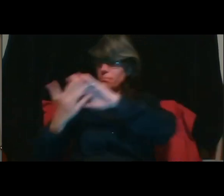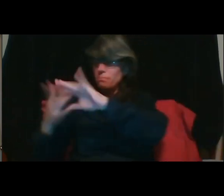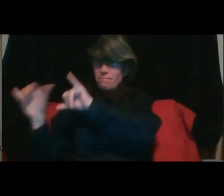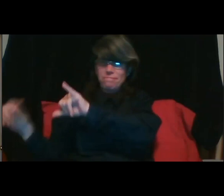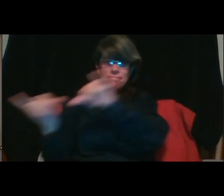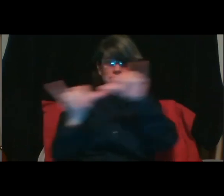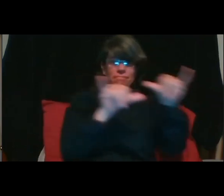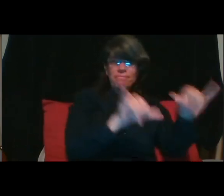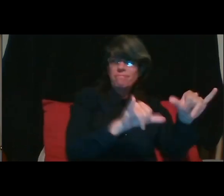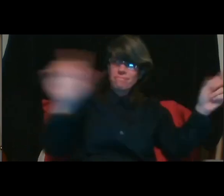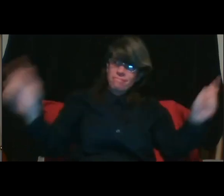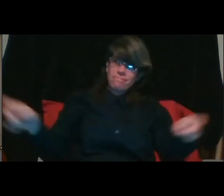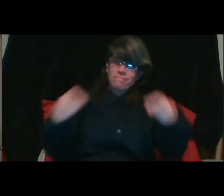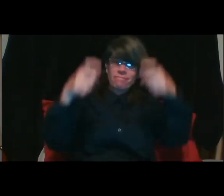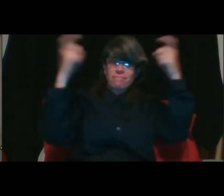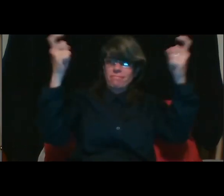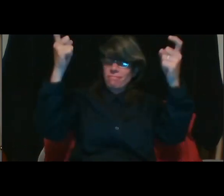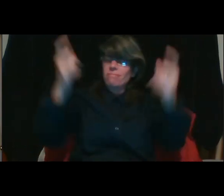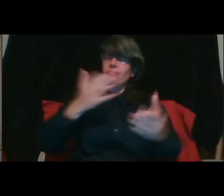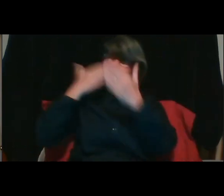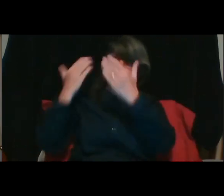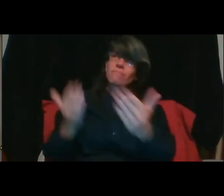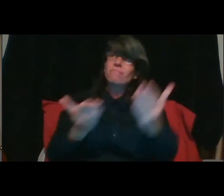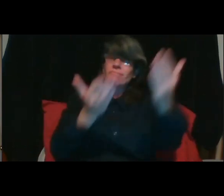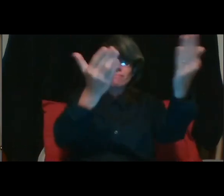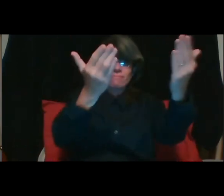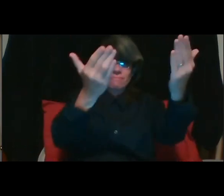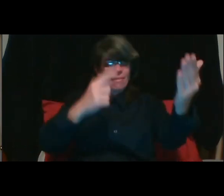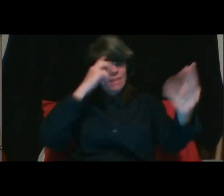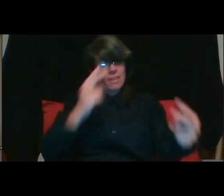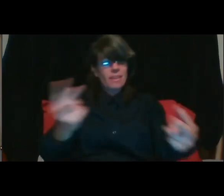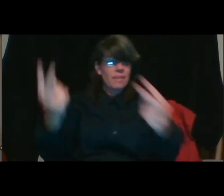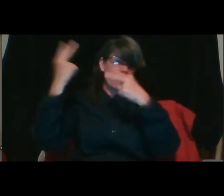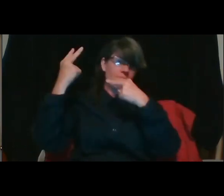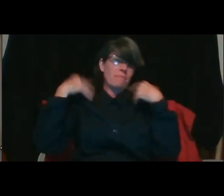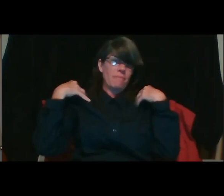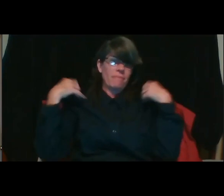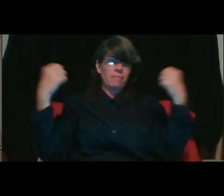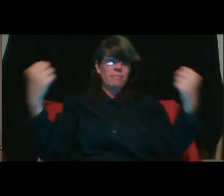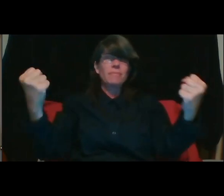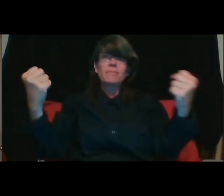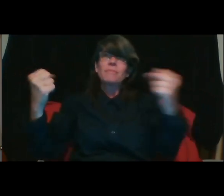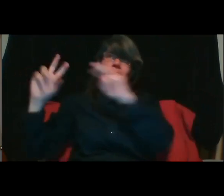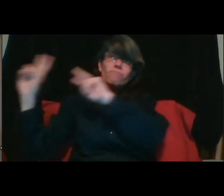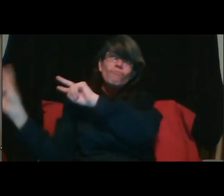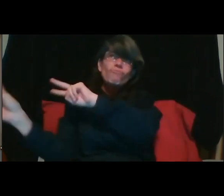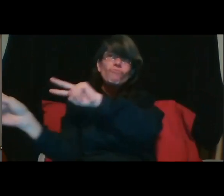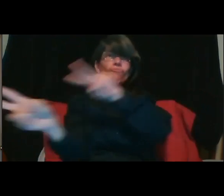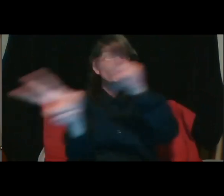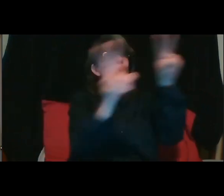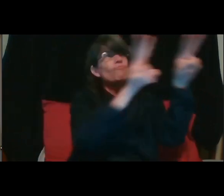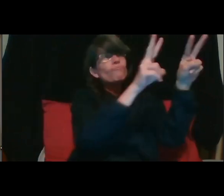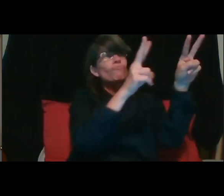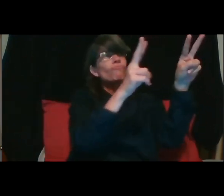ceremony, wholeness realized and memories healed, even as we look out towards horizons in solitude,